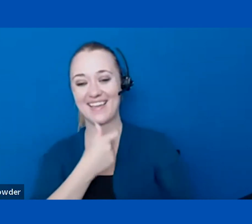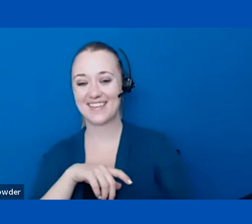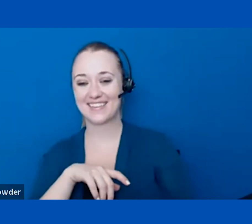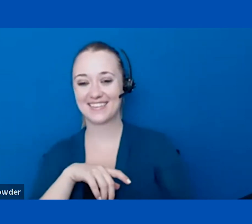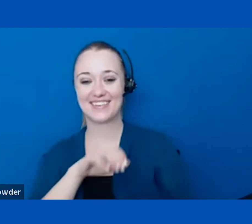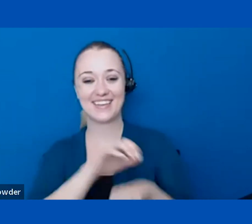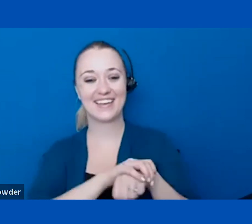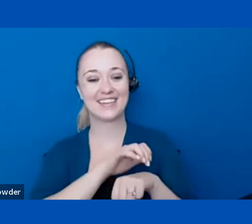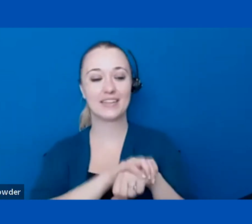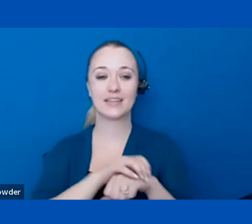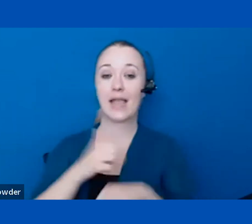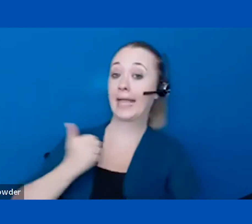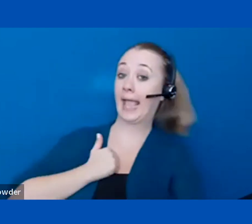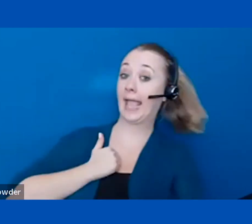Canada.